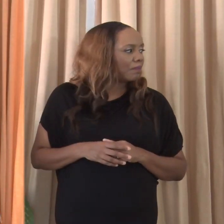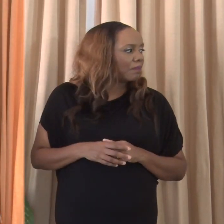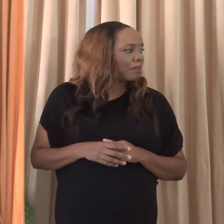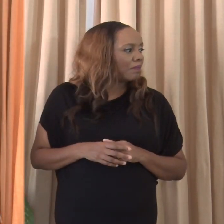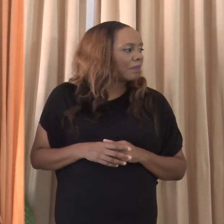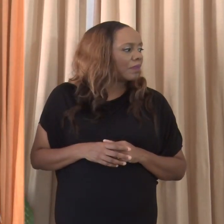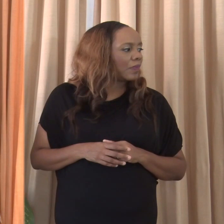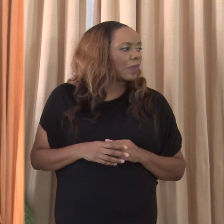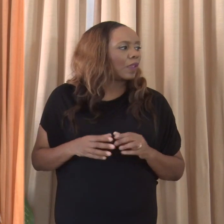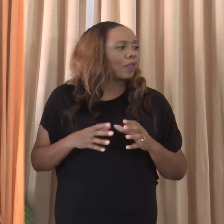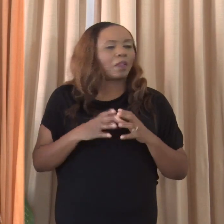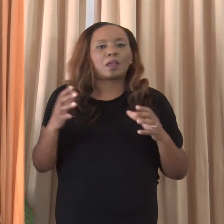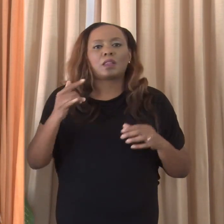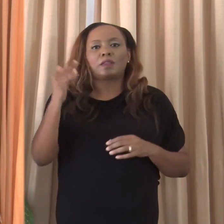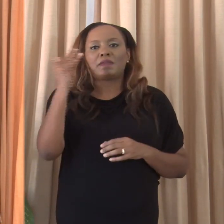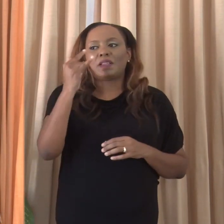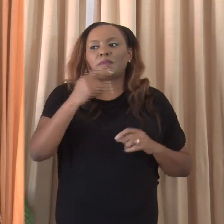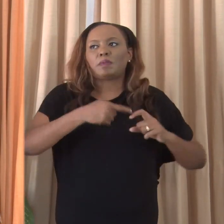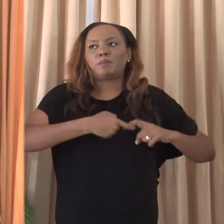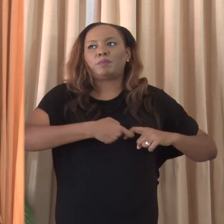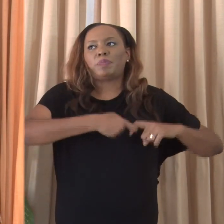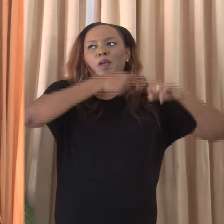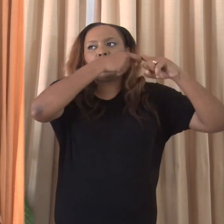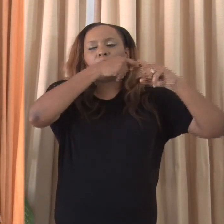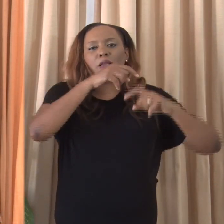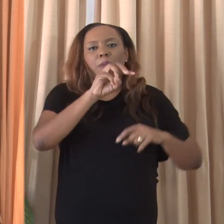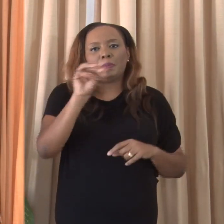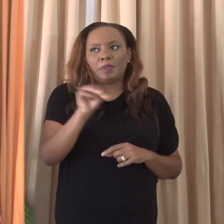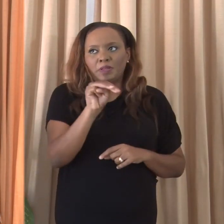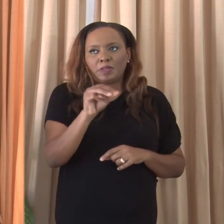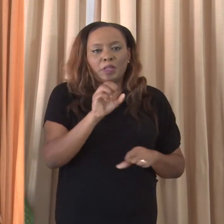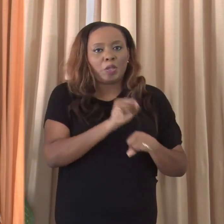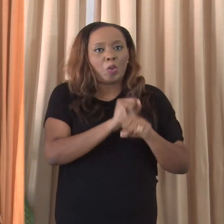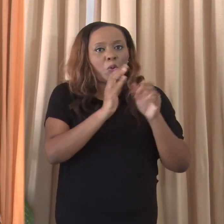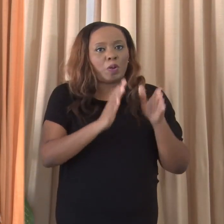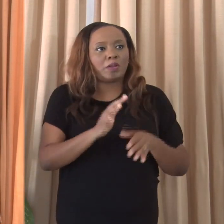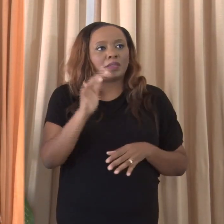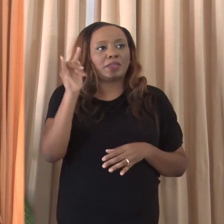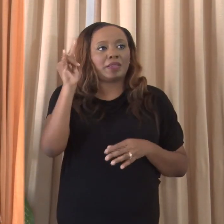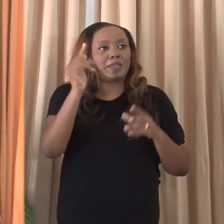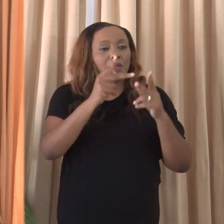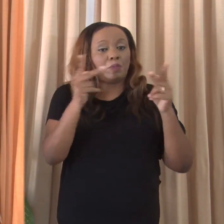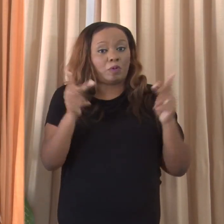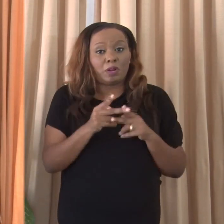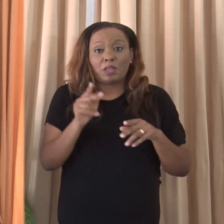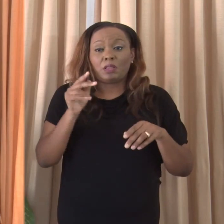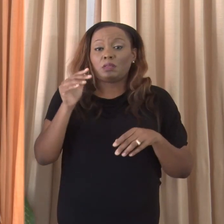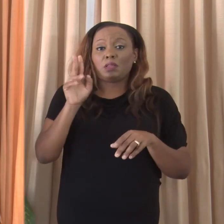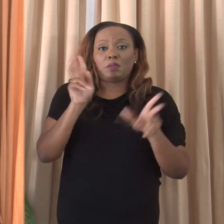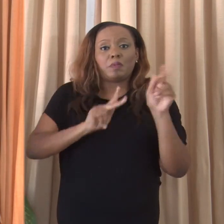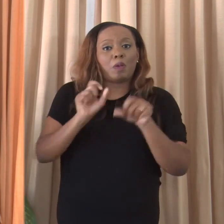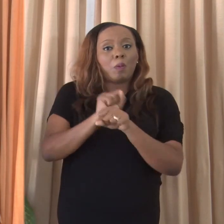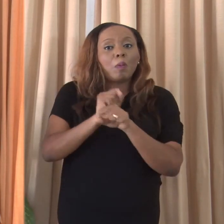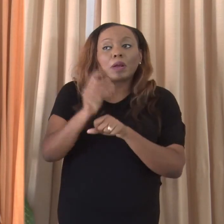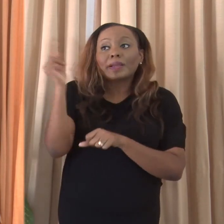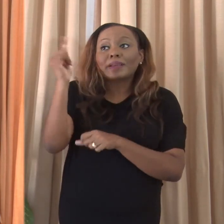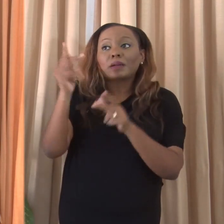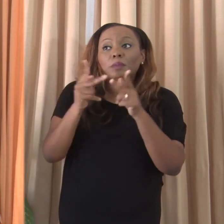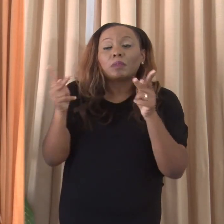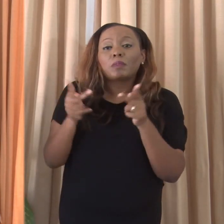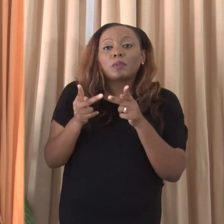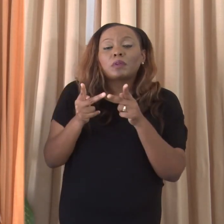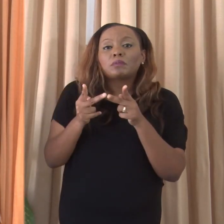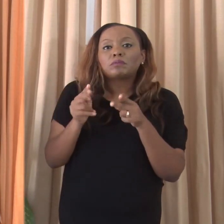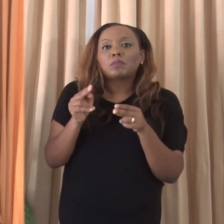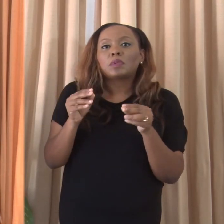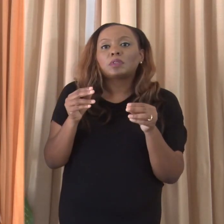being suspended by Monday, in terms of the workers at the airport, what measure would it be doing shorter hours now? What kind of measures